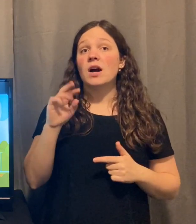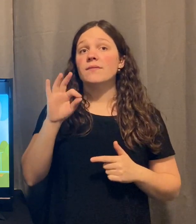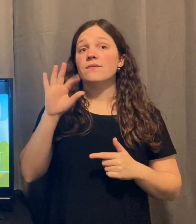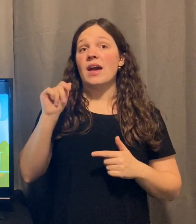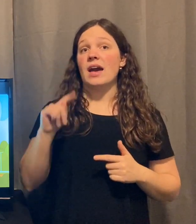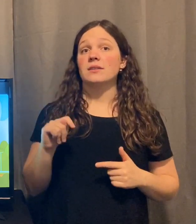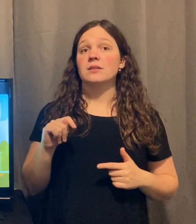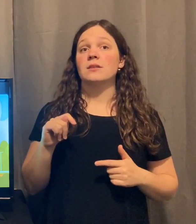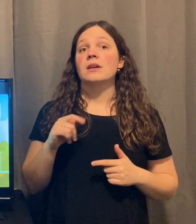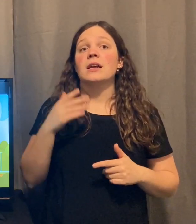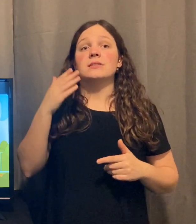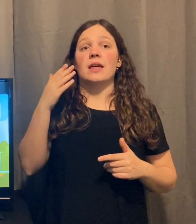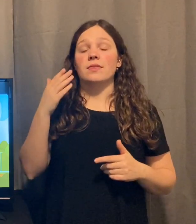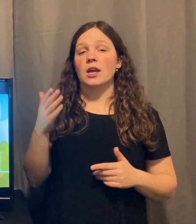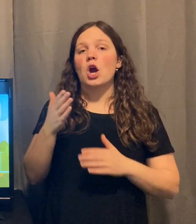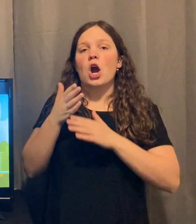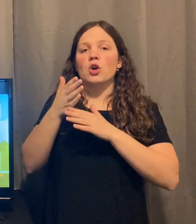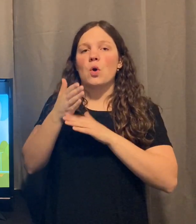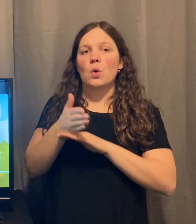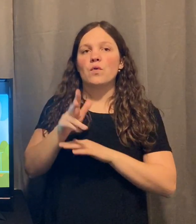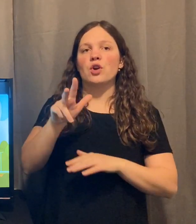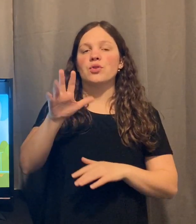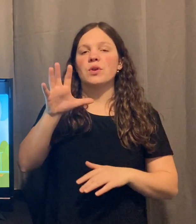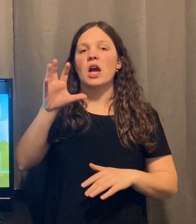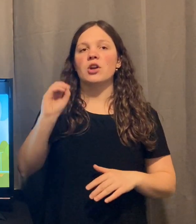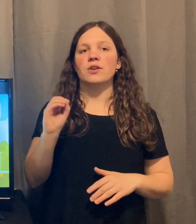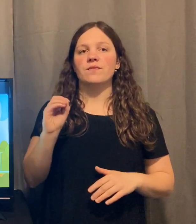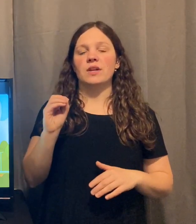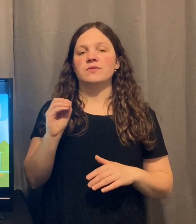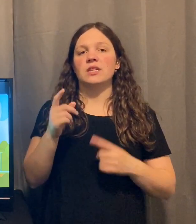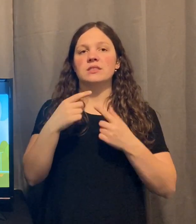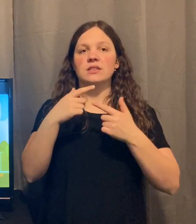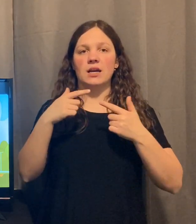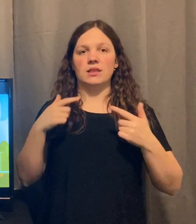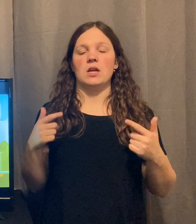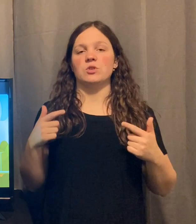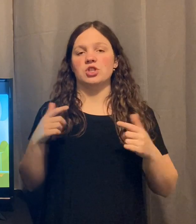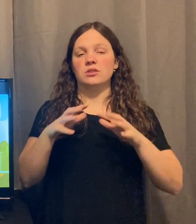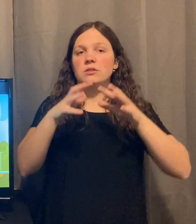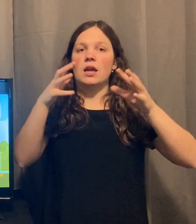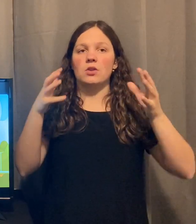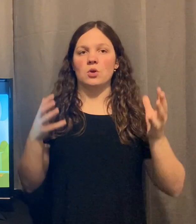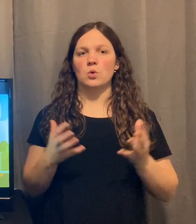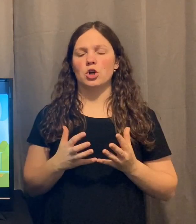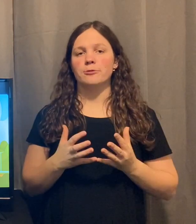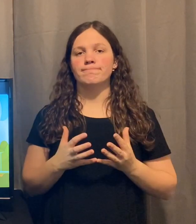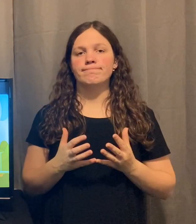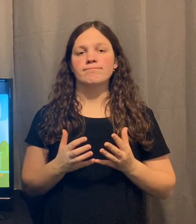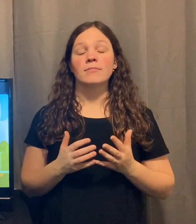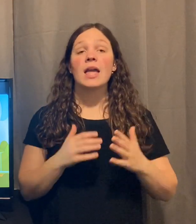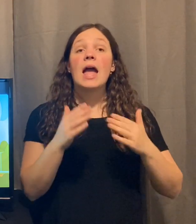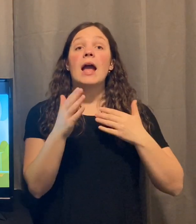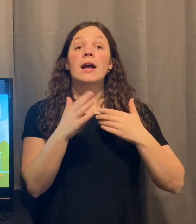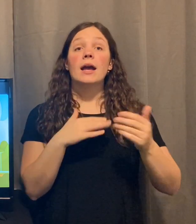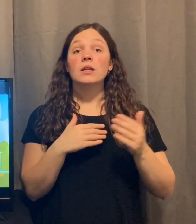fun fact is that there are over 350 sign languages in the world.